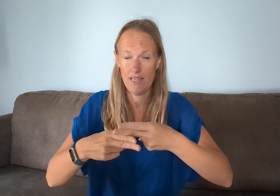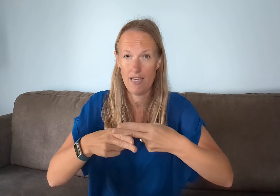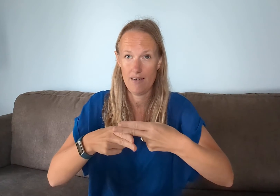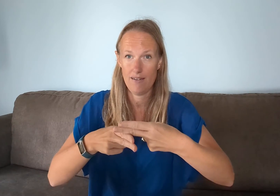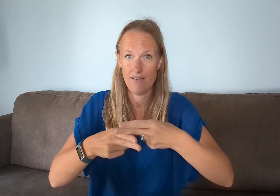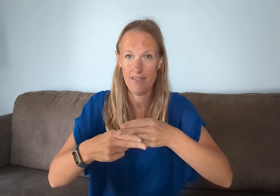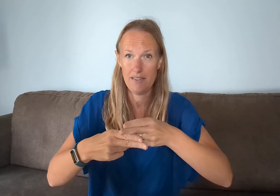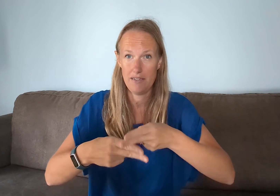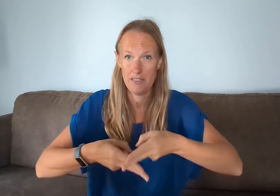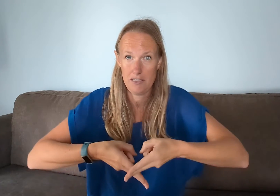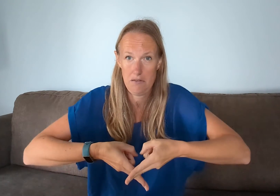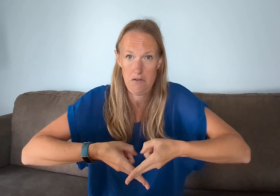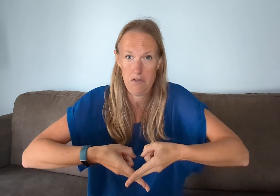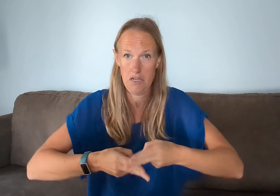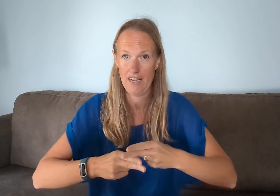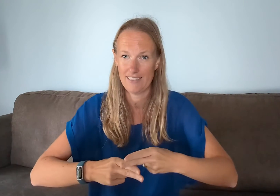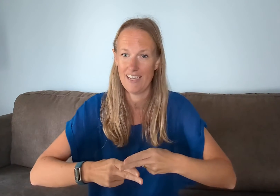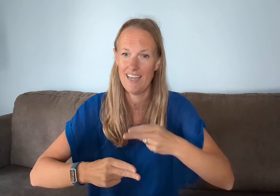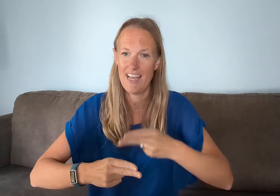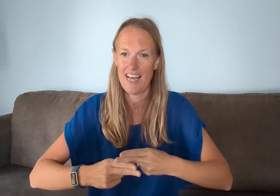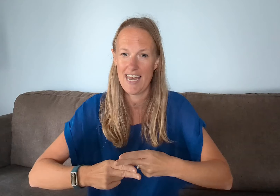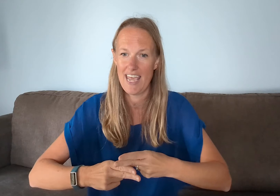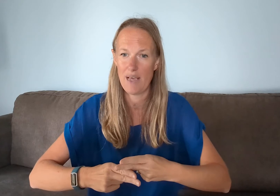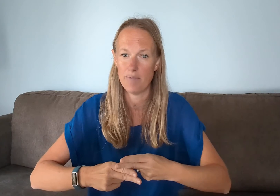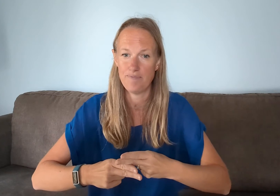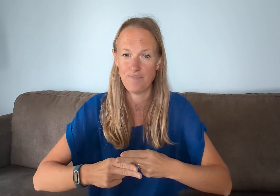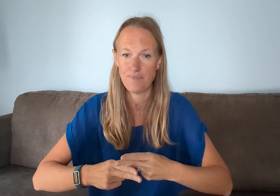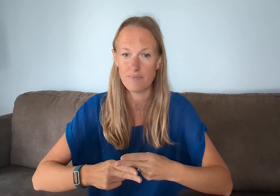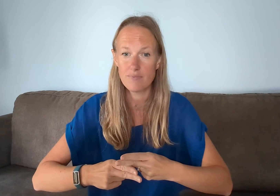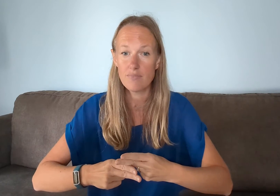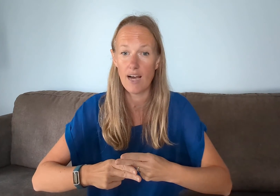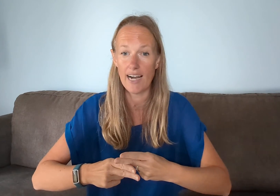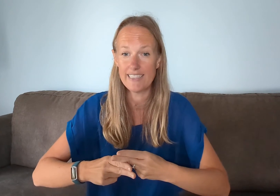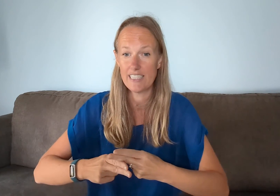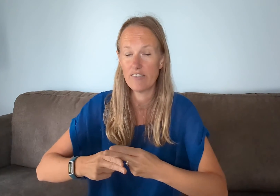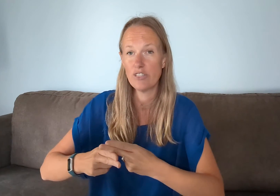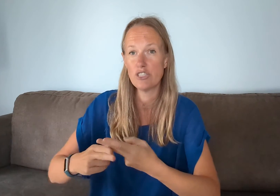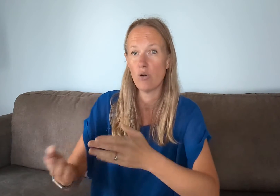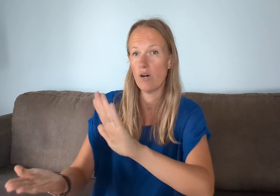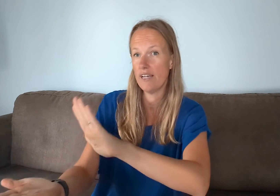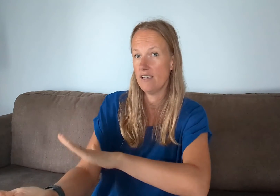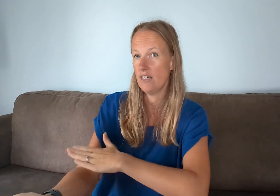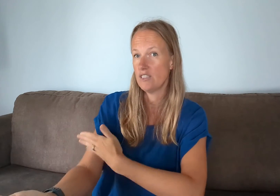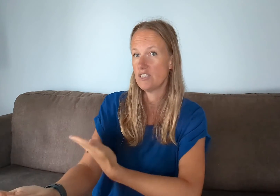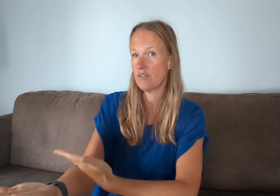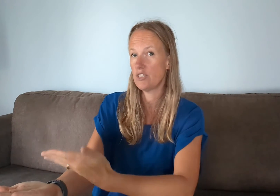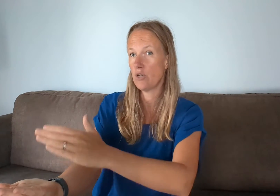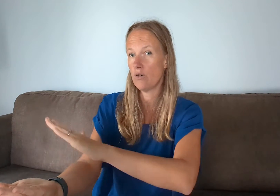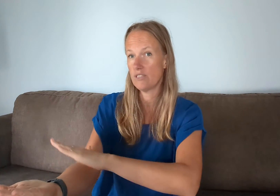that like that and just kind of like an X, okay? Name. I sing for joy. So